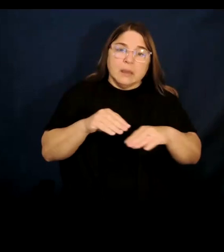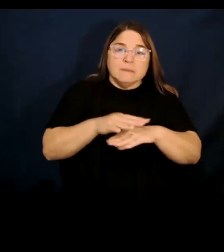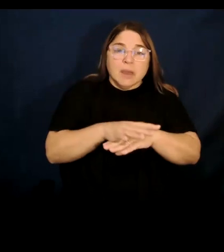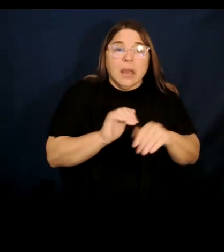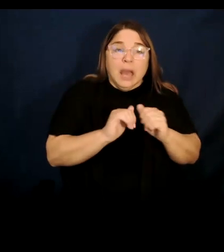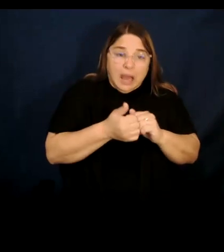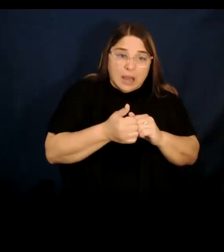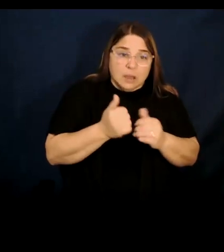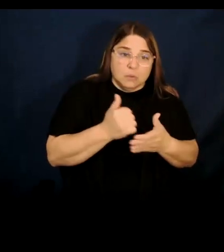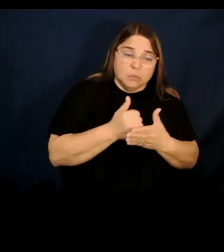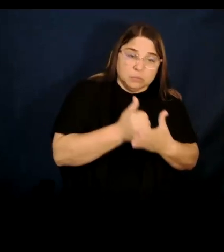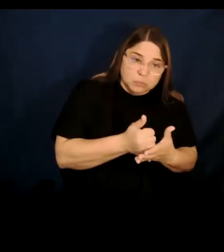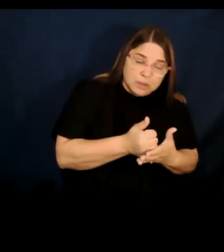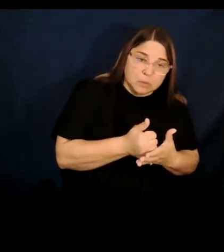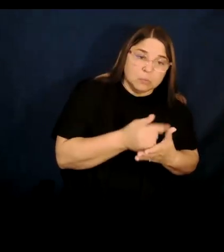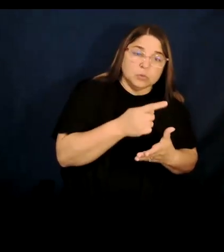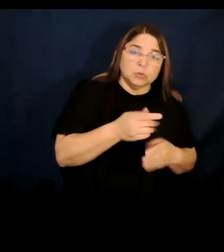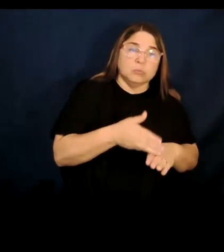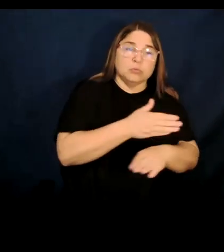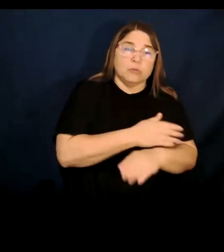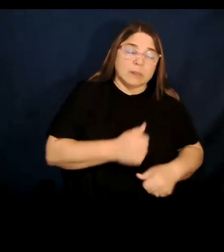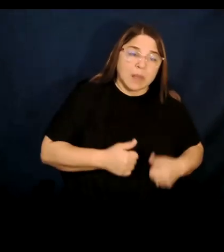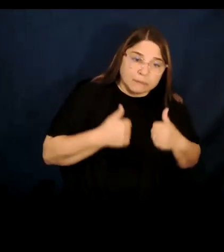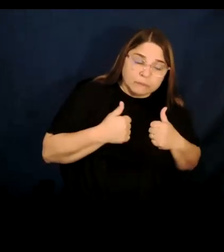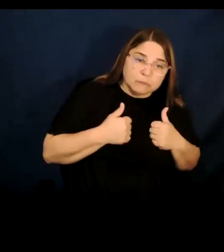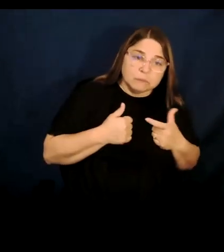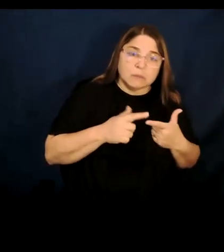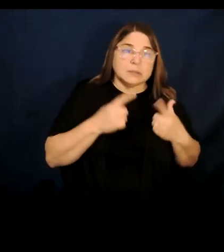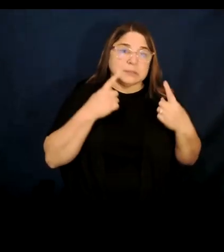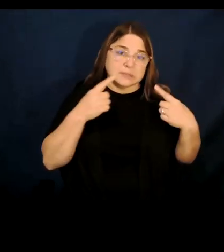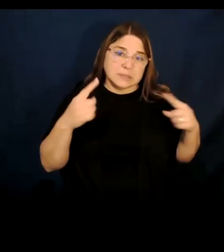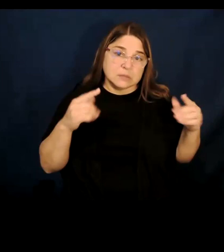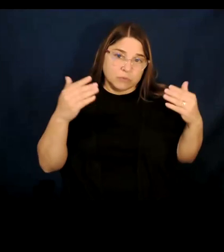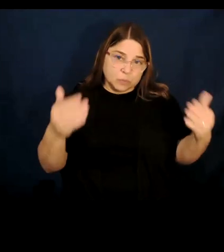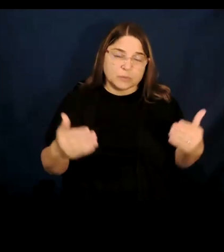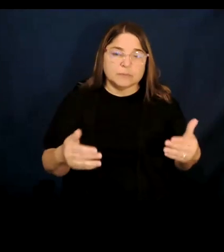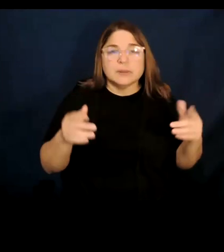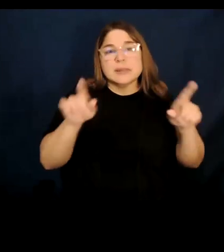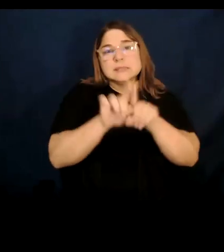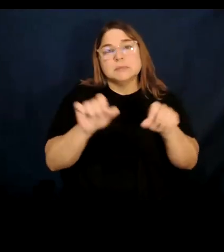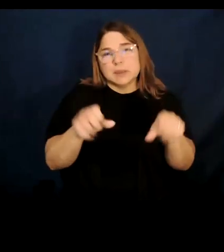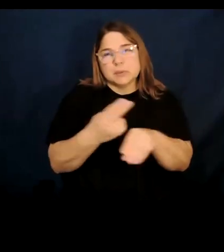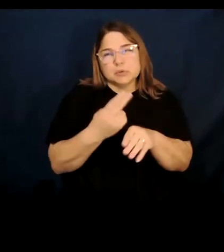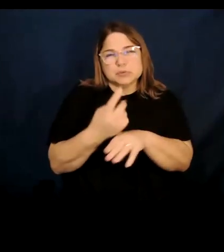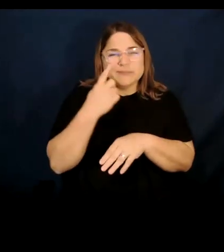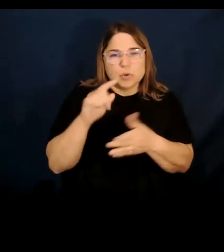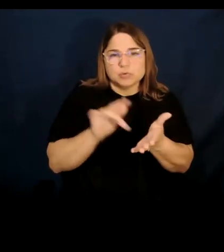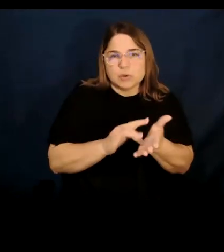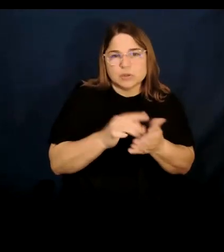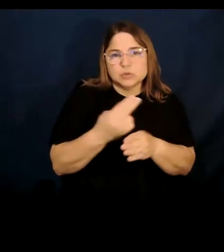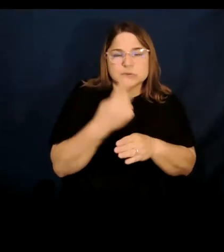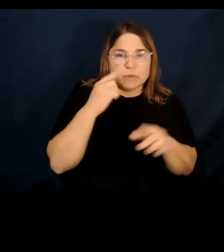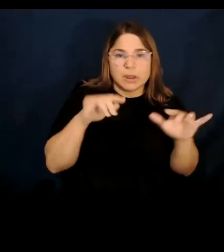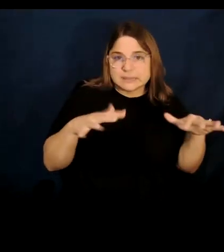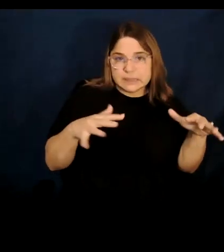would treat you, your quality of life, and your success going forward. The same can be said for drugs that are used for